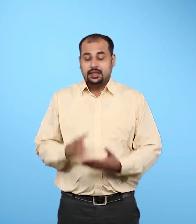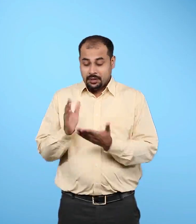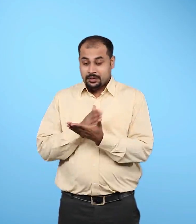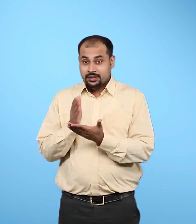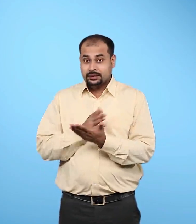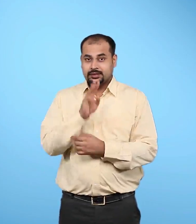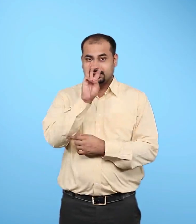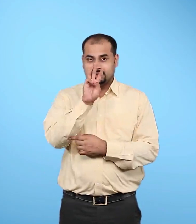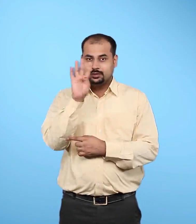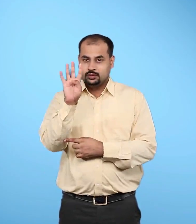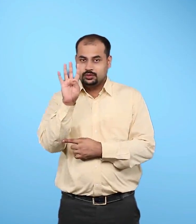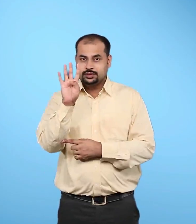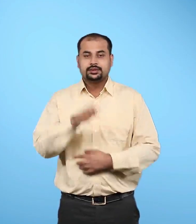Page 34.